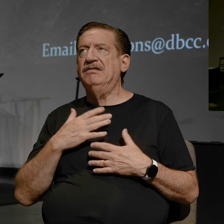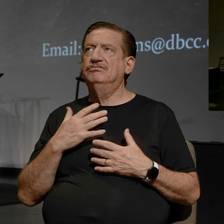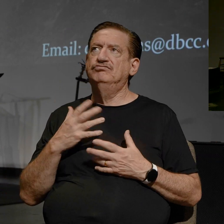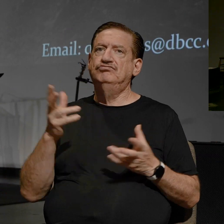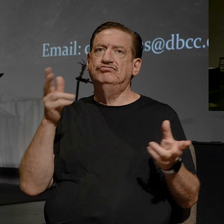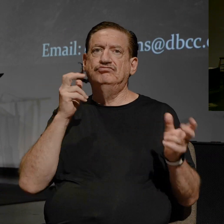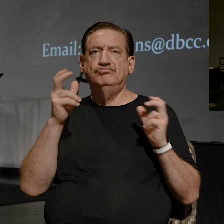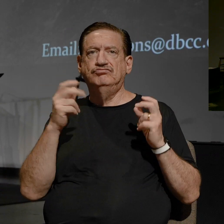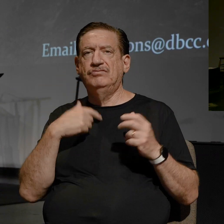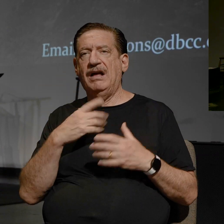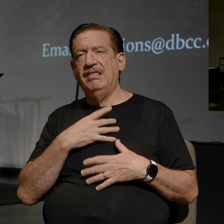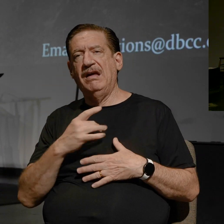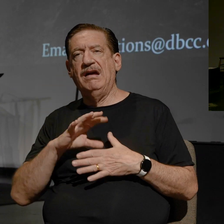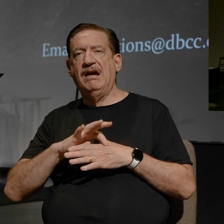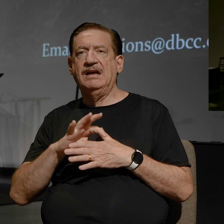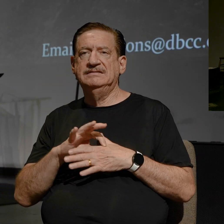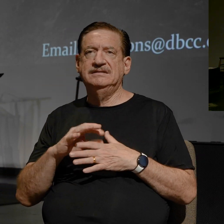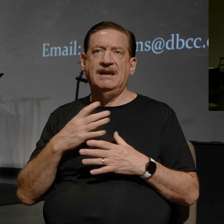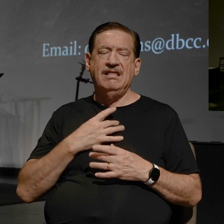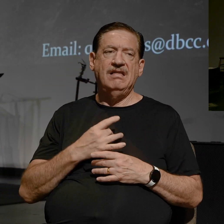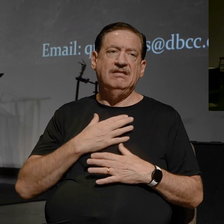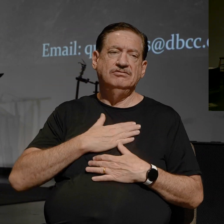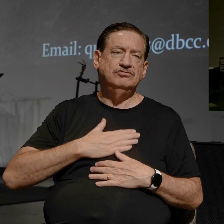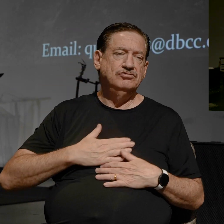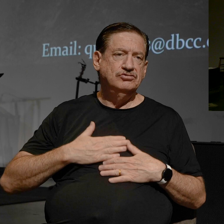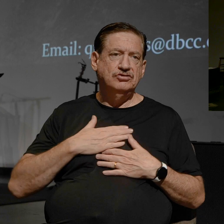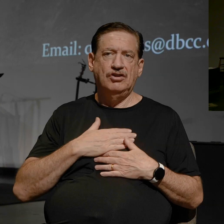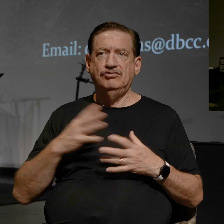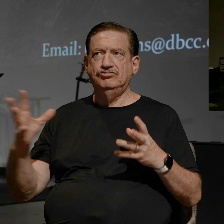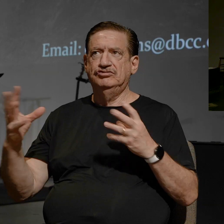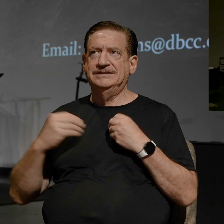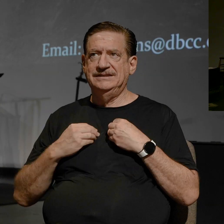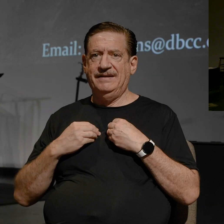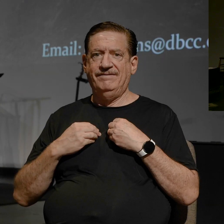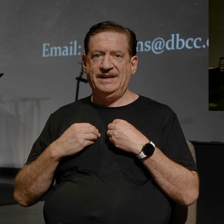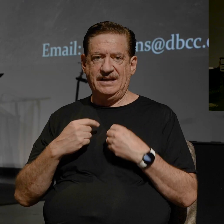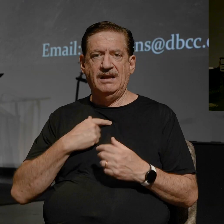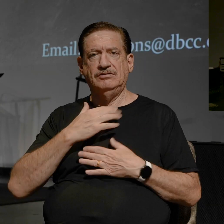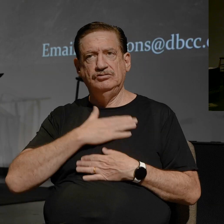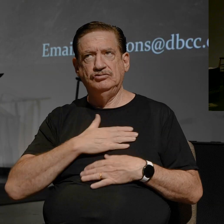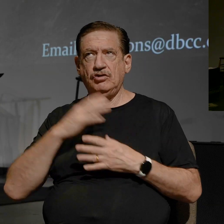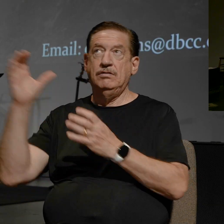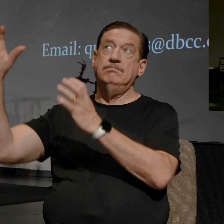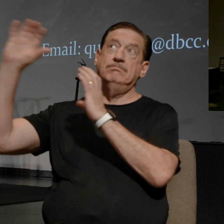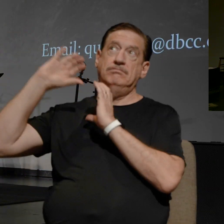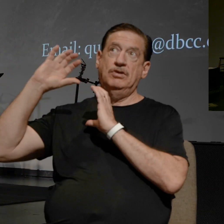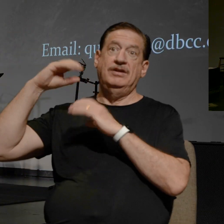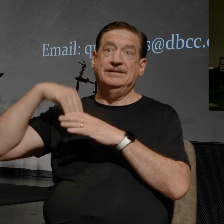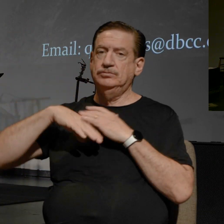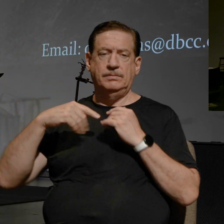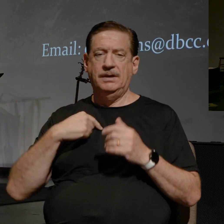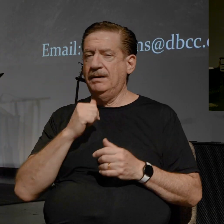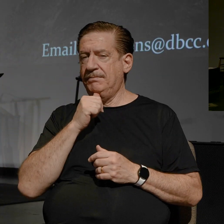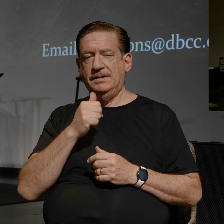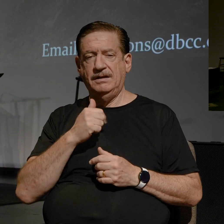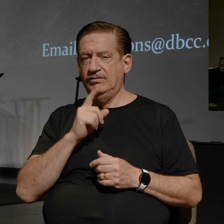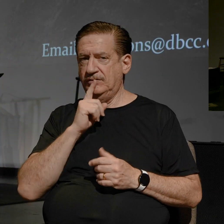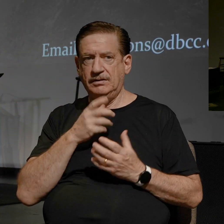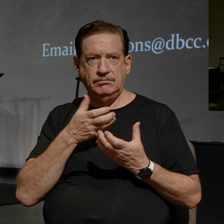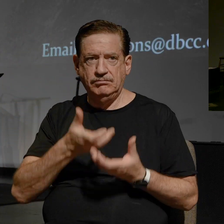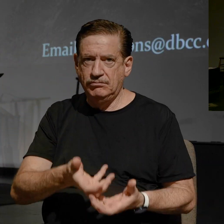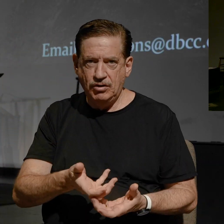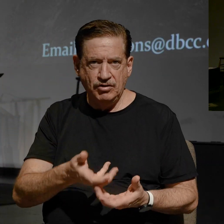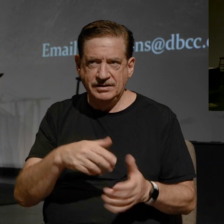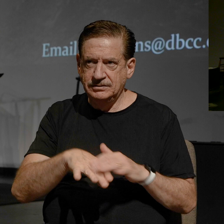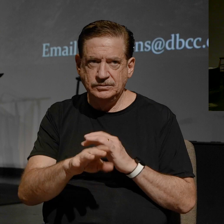I enjoy the content. I enjoy receiving. I enjoy being poured into, but I'm not really pouring in